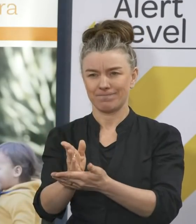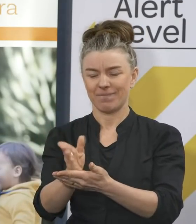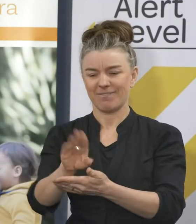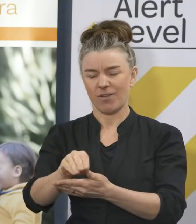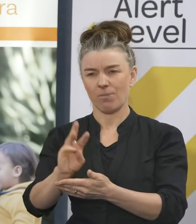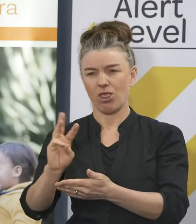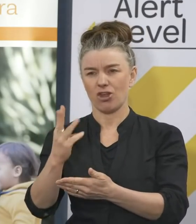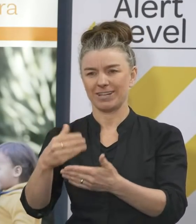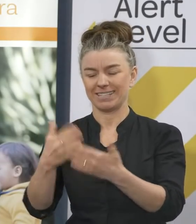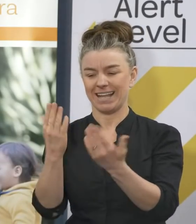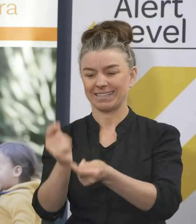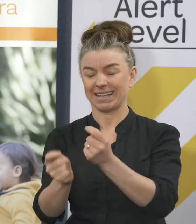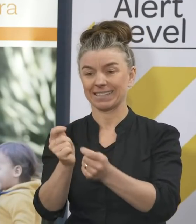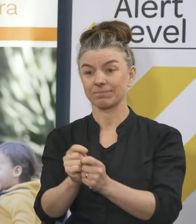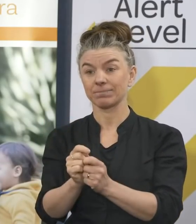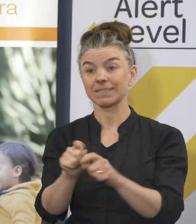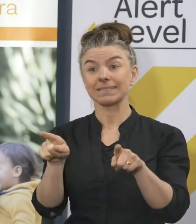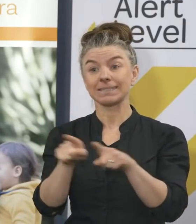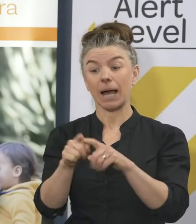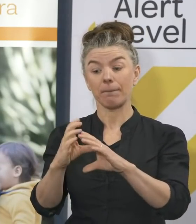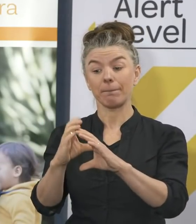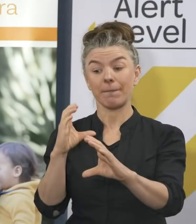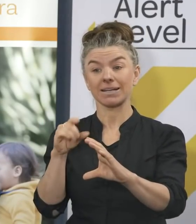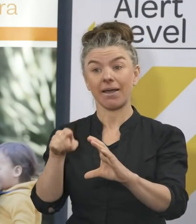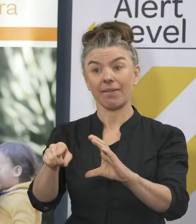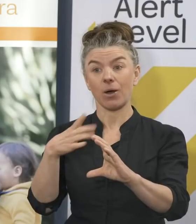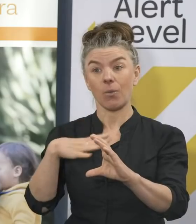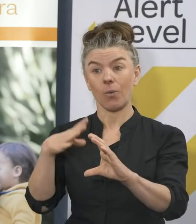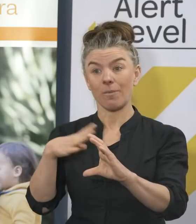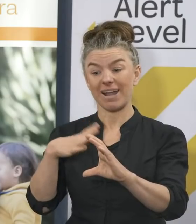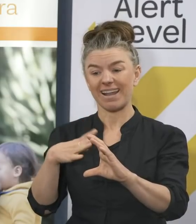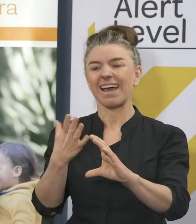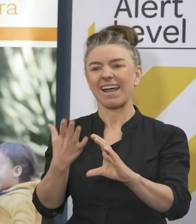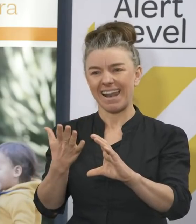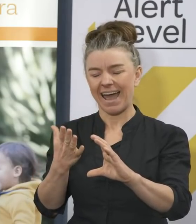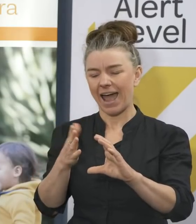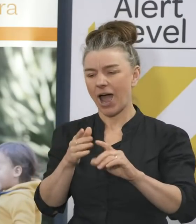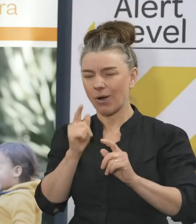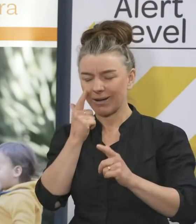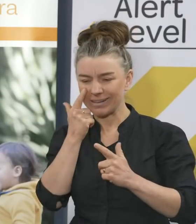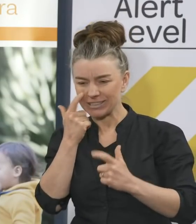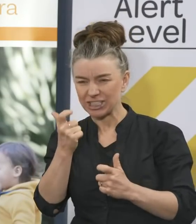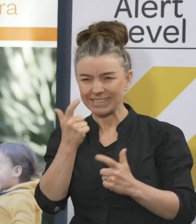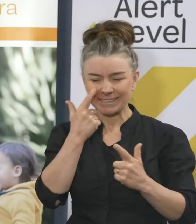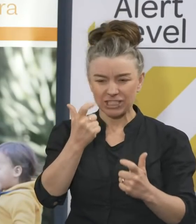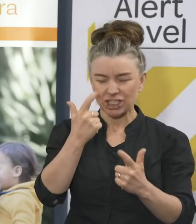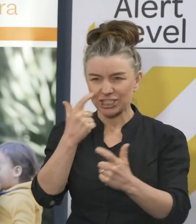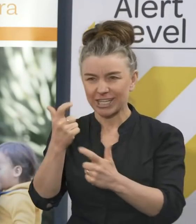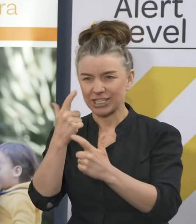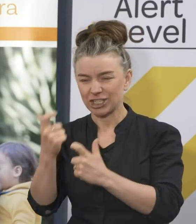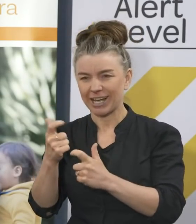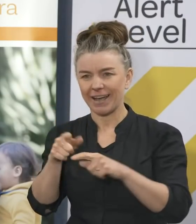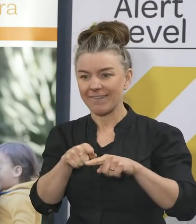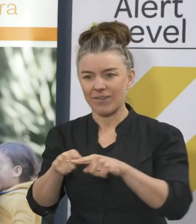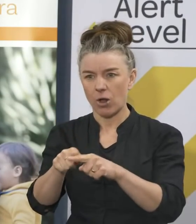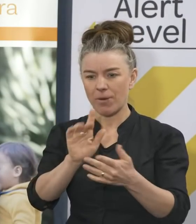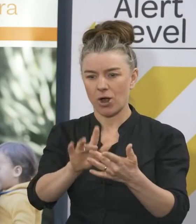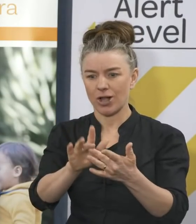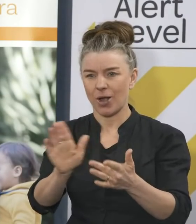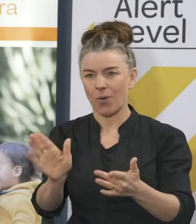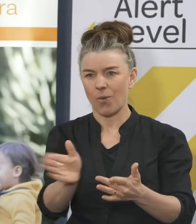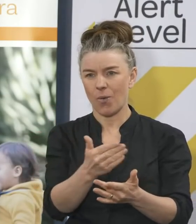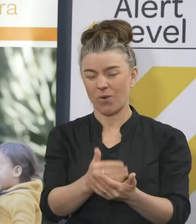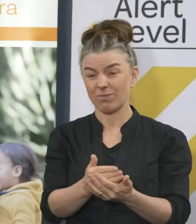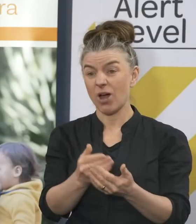on that bus from Auckland Airport to the Ibis Hotel is of course being followed up. All the passengers are